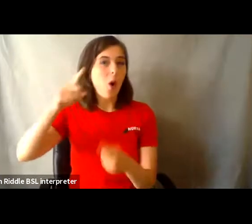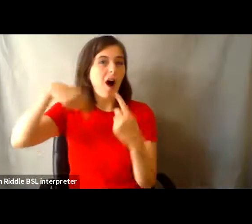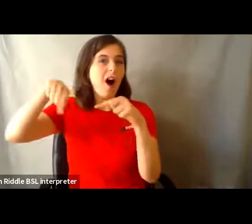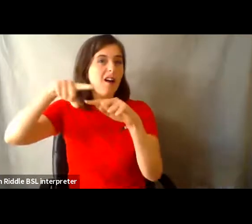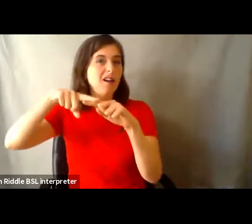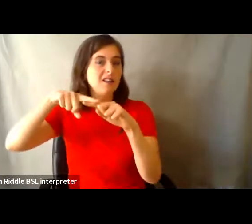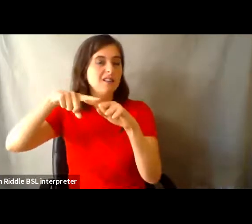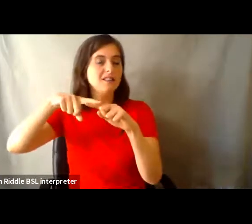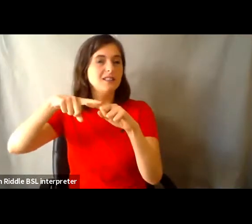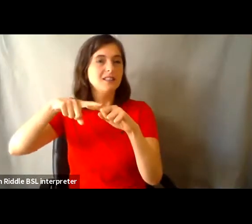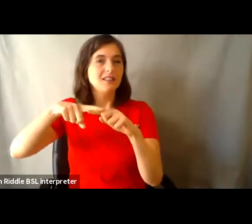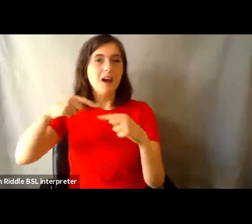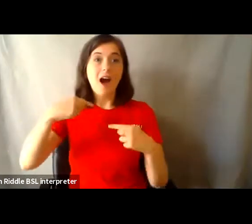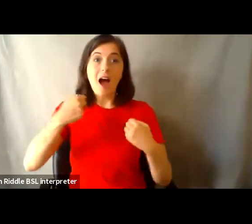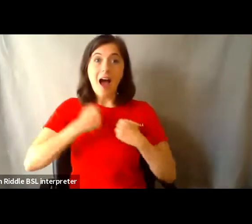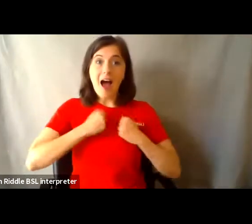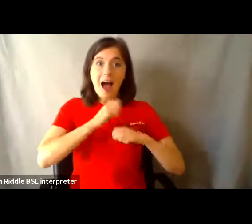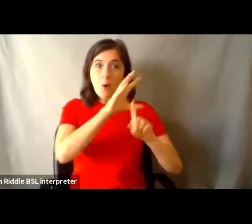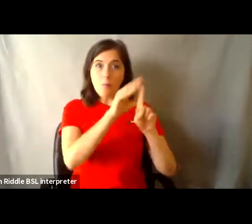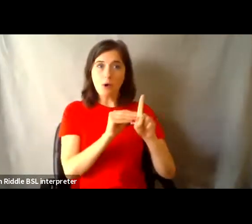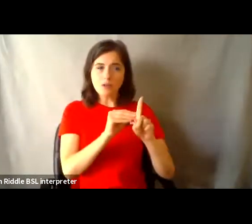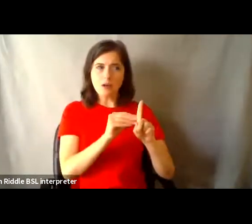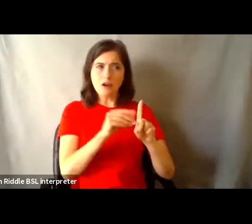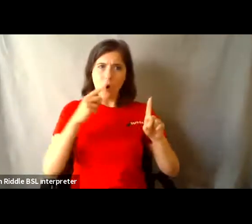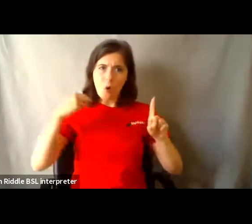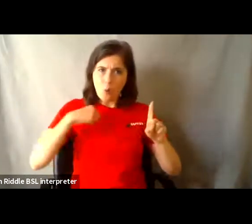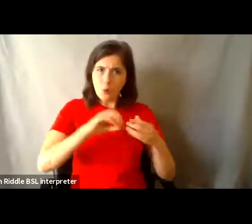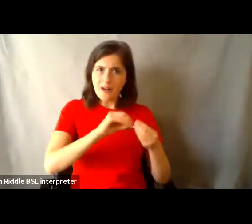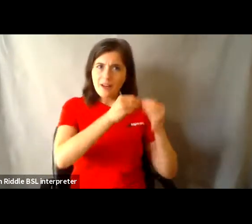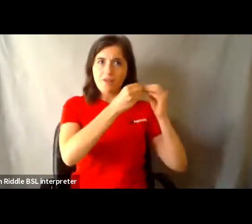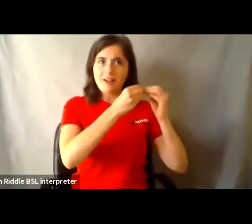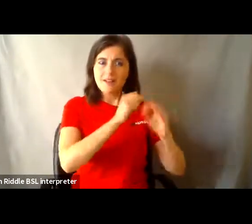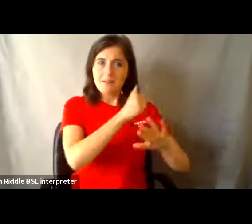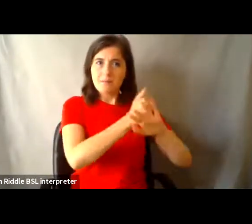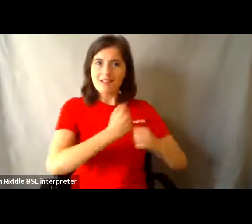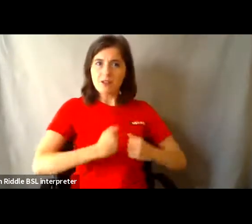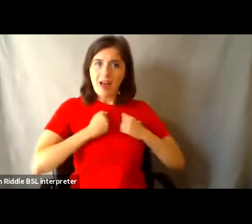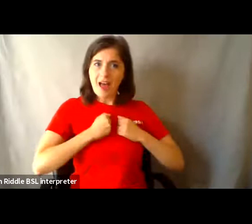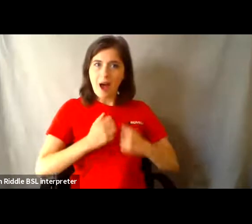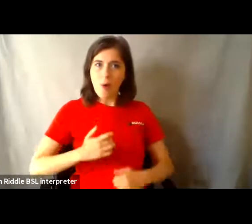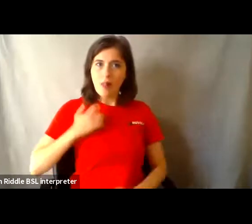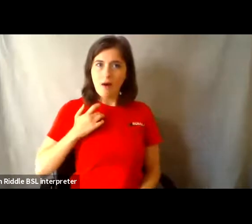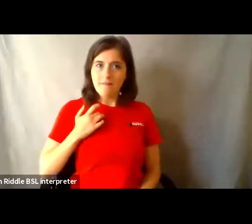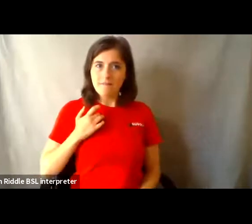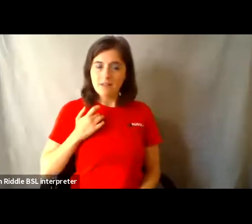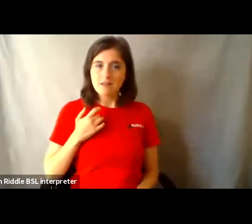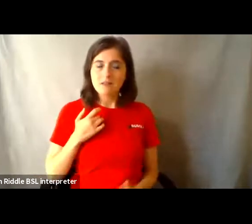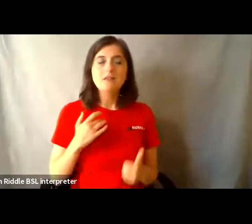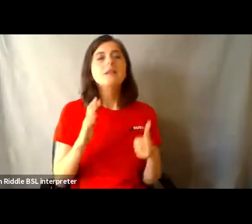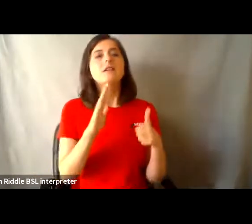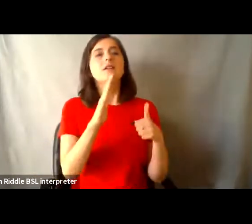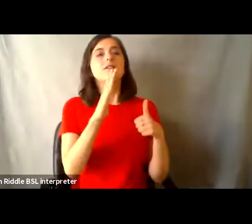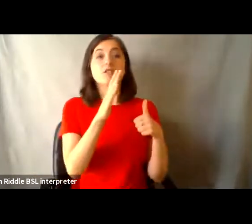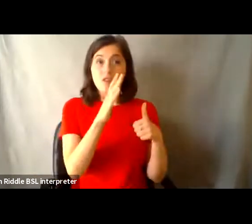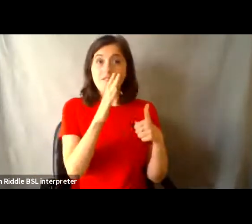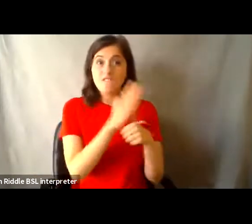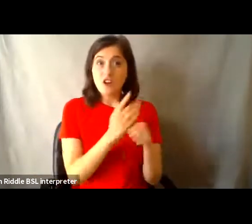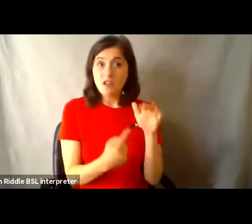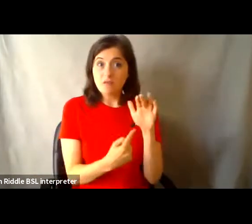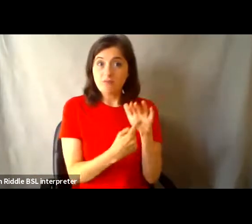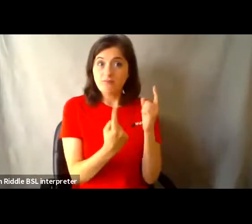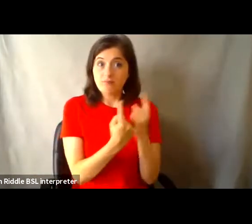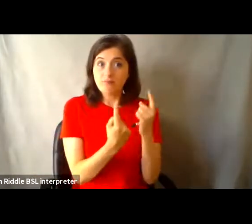of, that we figured out based on our lives. And I think one of the sort of first lesson of it, absolutely, which I think is a great selling point to